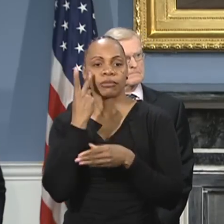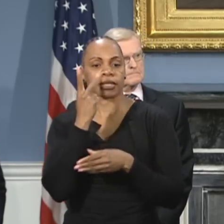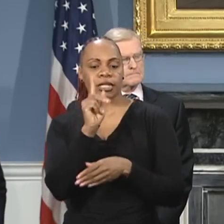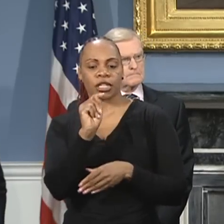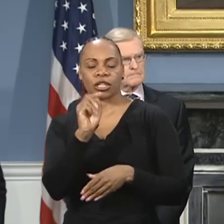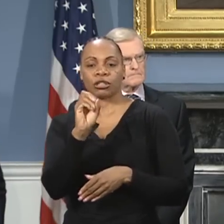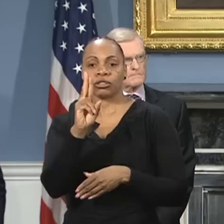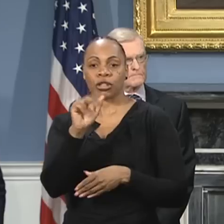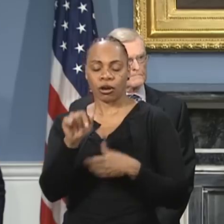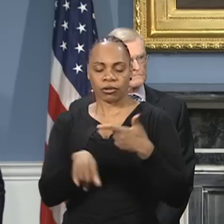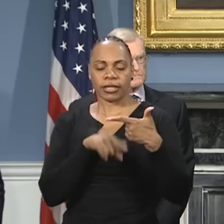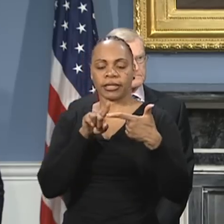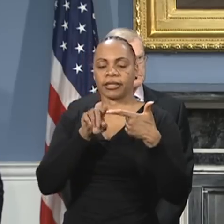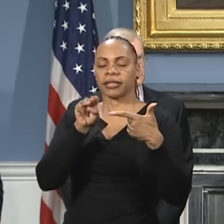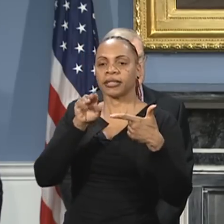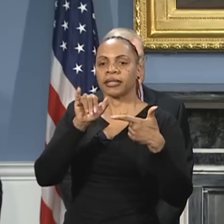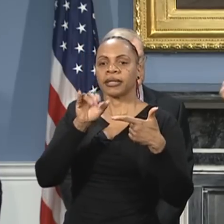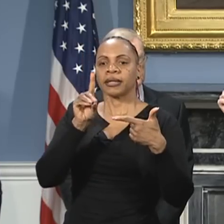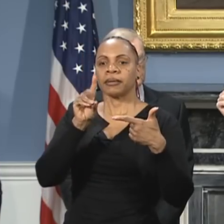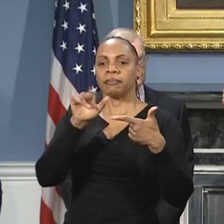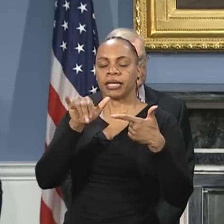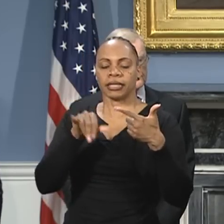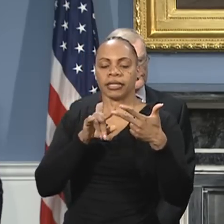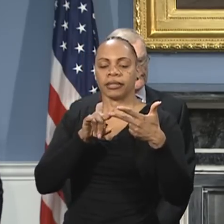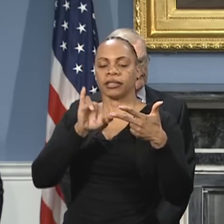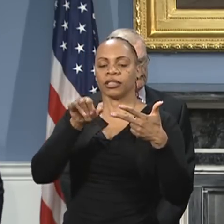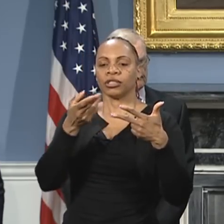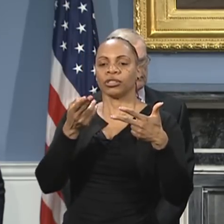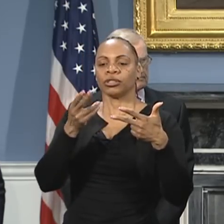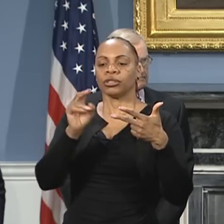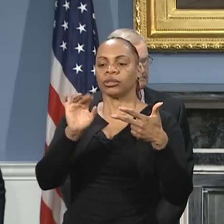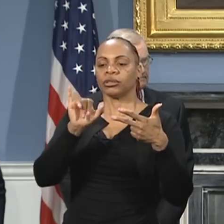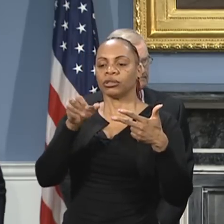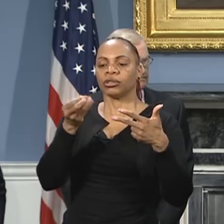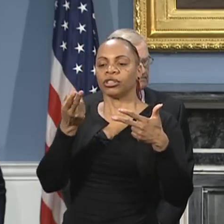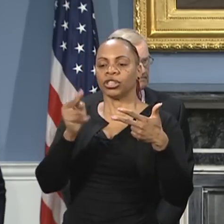Mindy, Joe, John. Who wants to talk about the